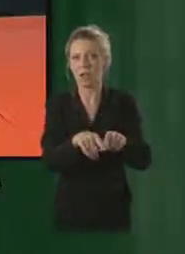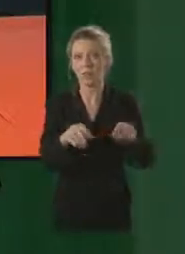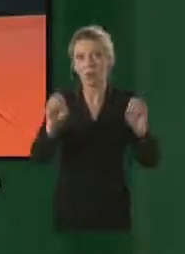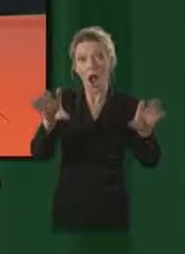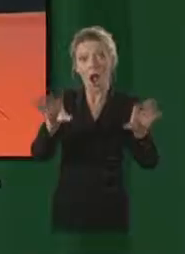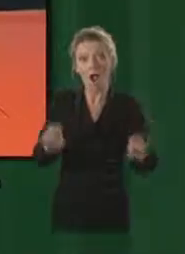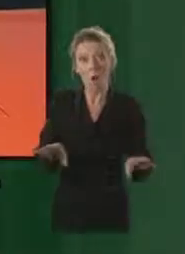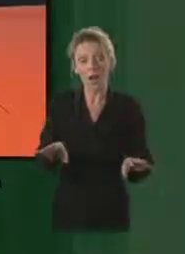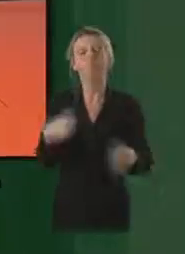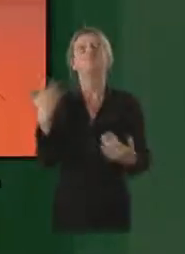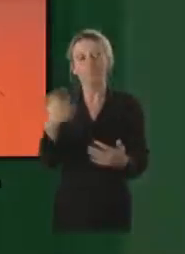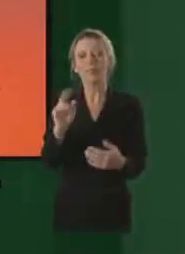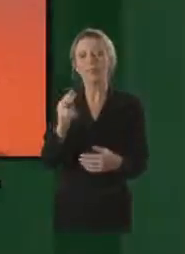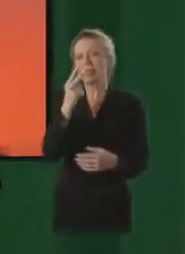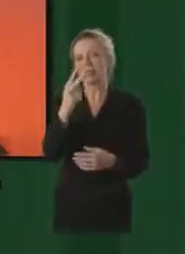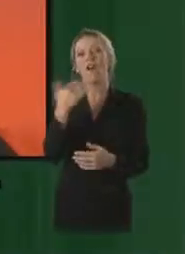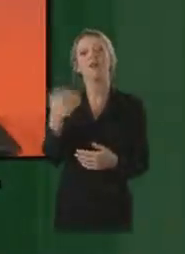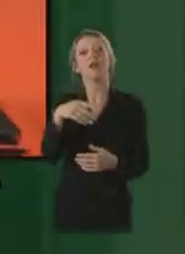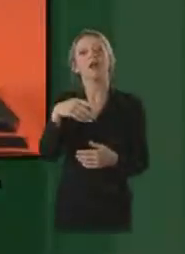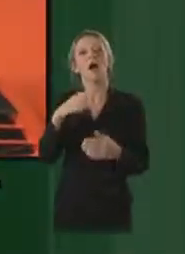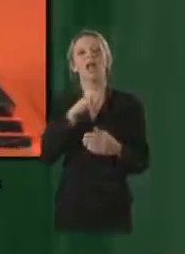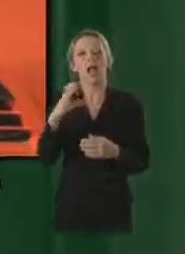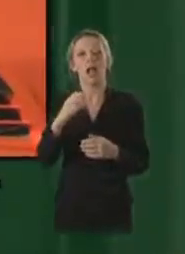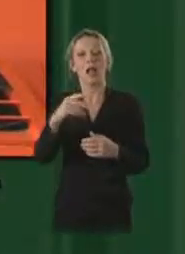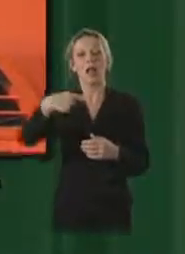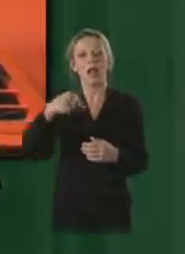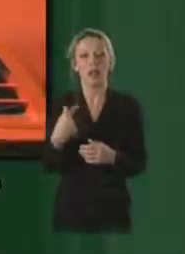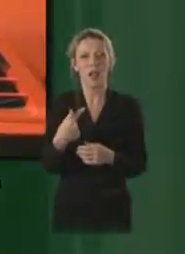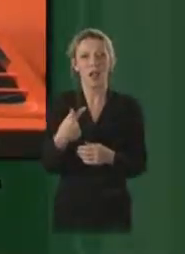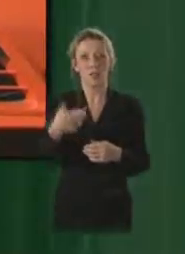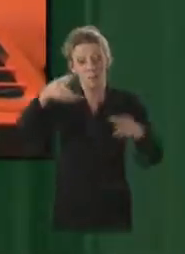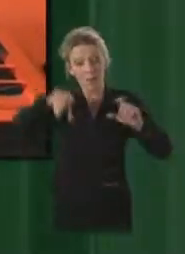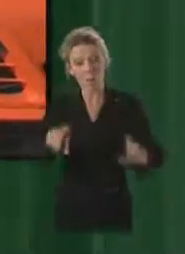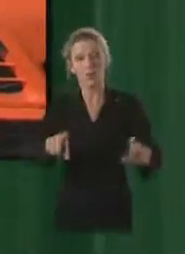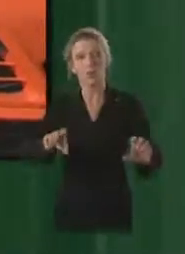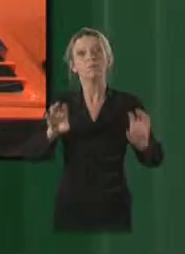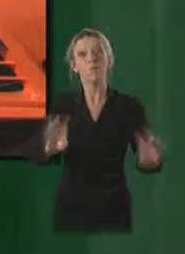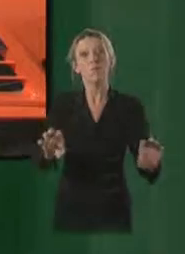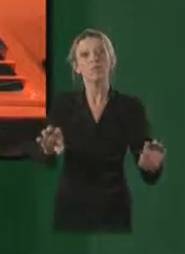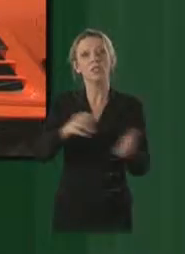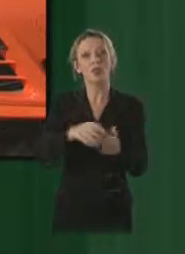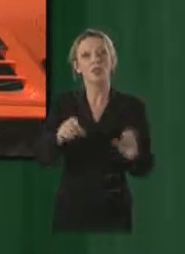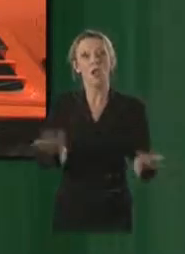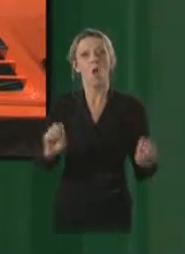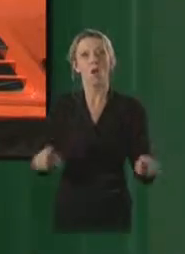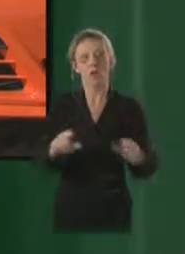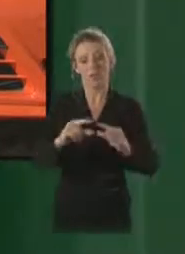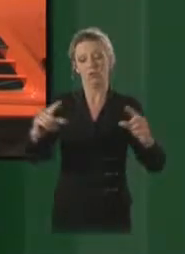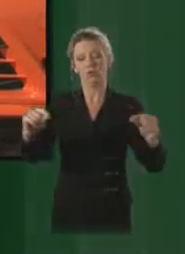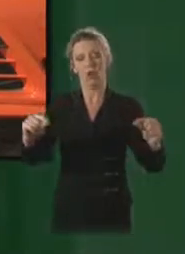lights remind us of the Carrera GT. Beneath them we find the rod-shaped LED side lights and circular fog lights. Both front and